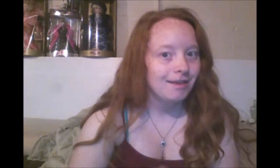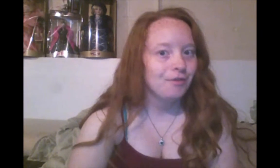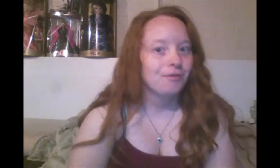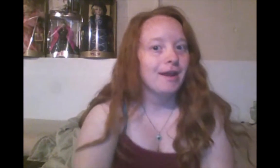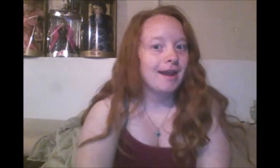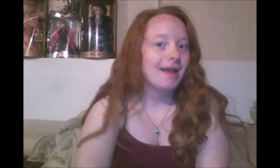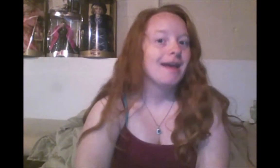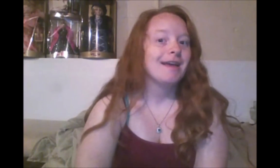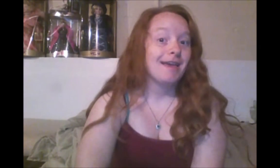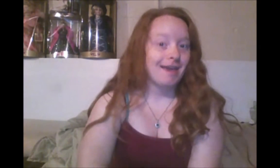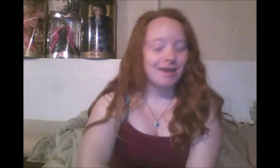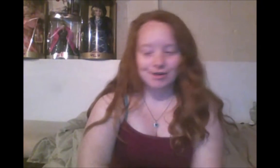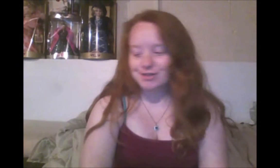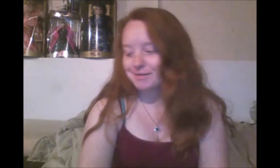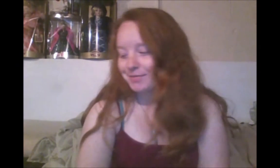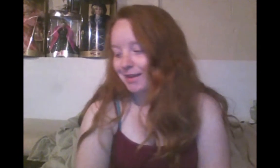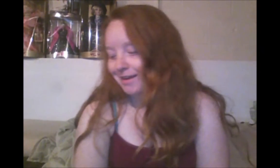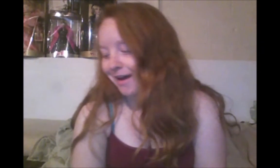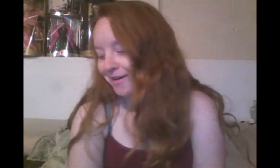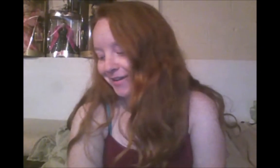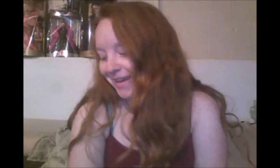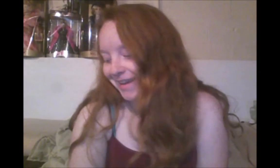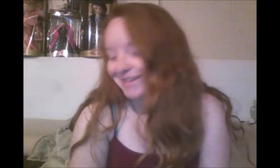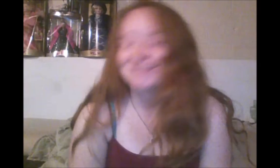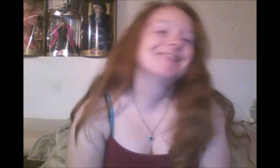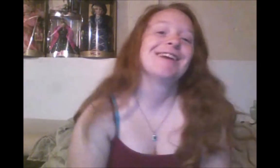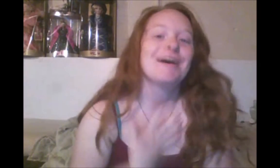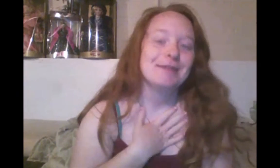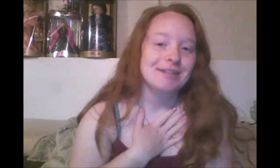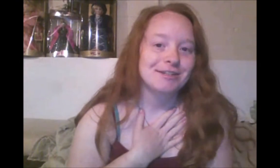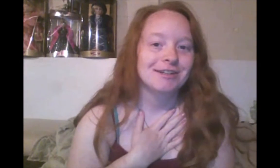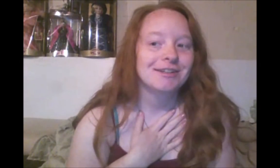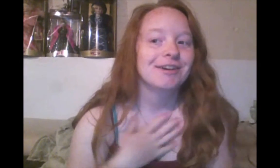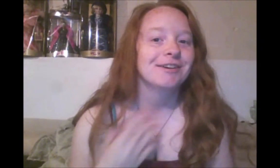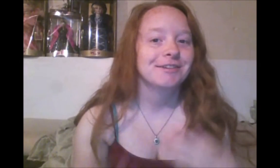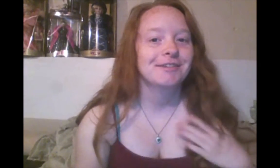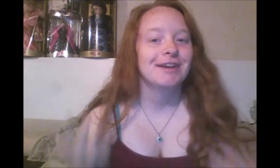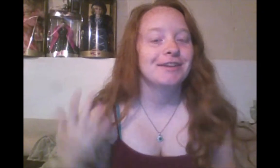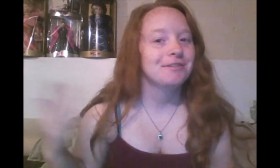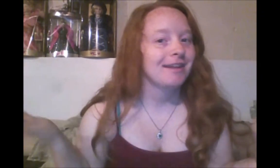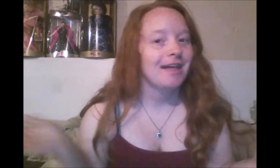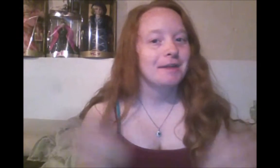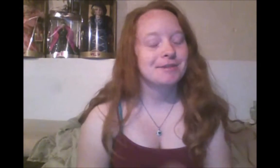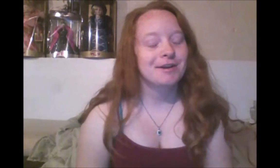You're right. Cage. I'm a teacher, so if I do that a lot, I'm sorry.